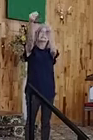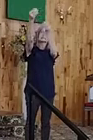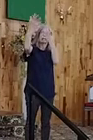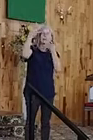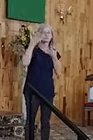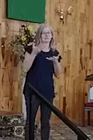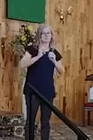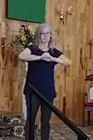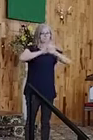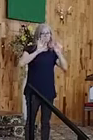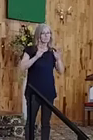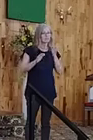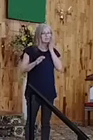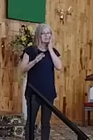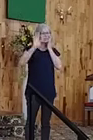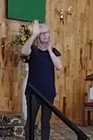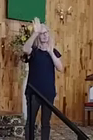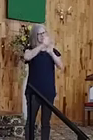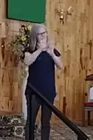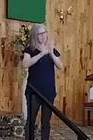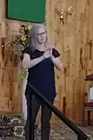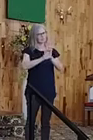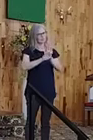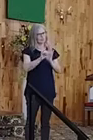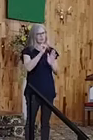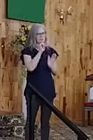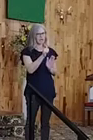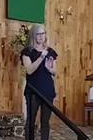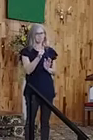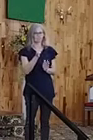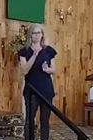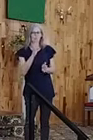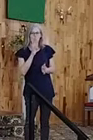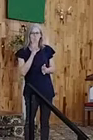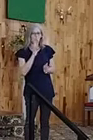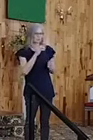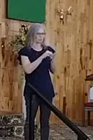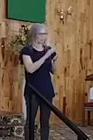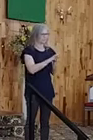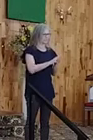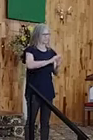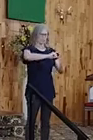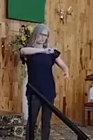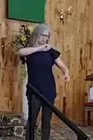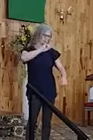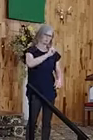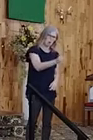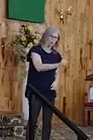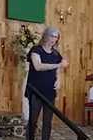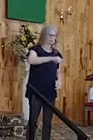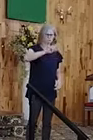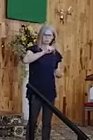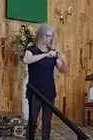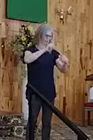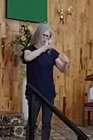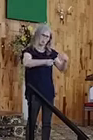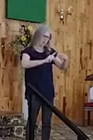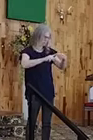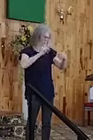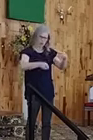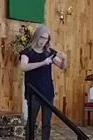God's commandments are not spoken or written. Don't steal. Don't